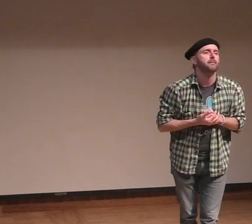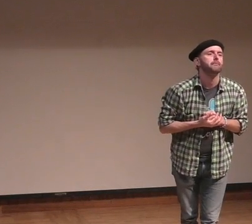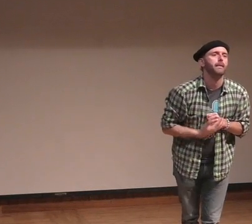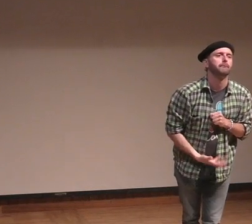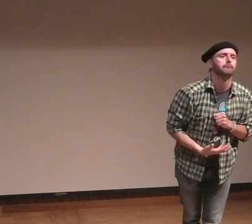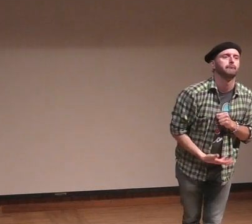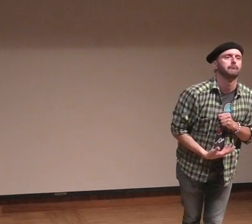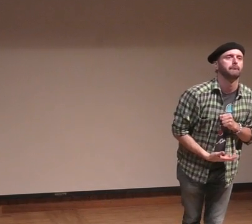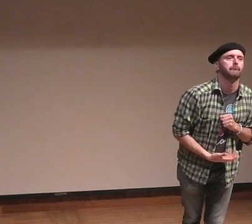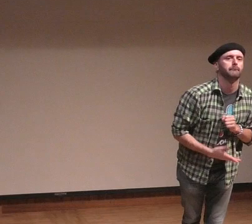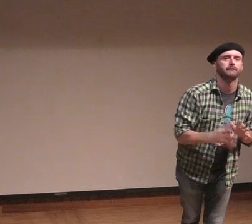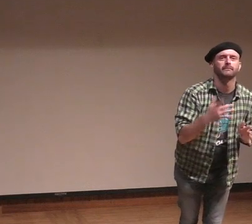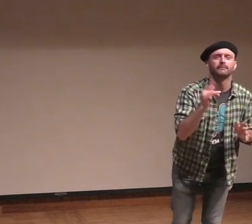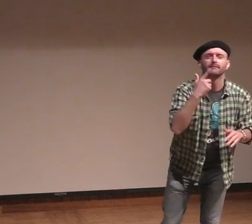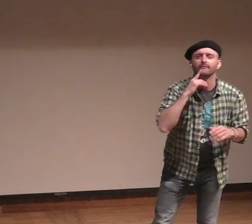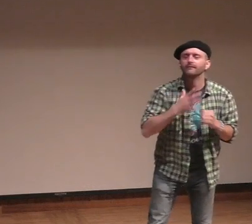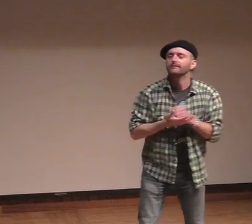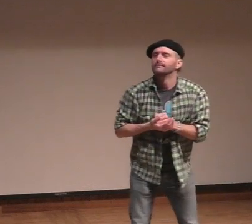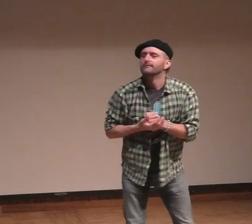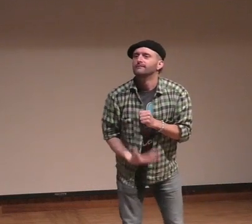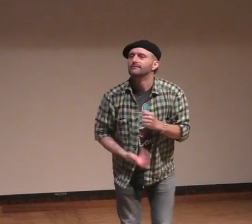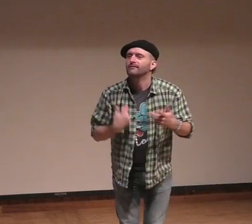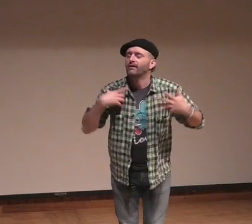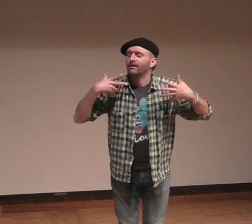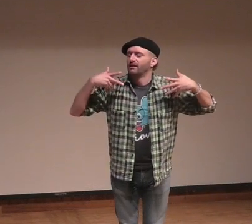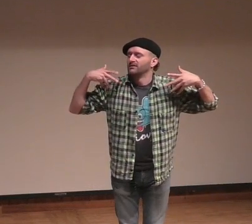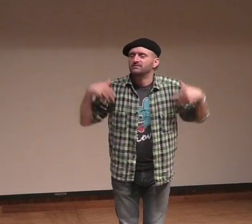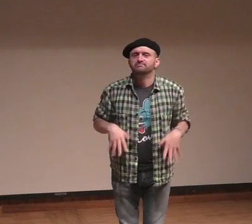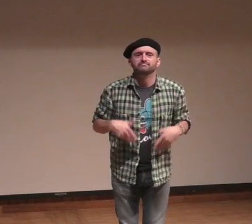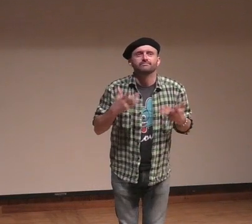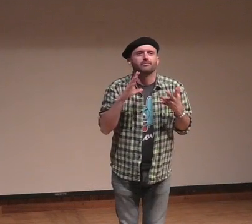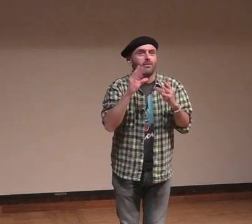ASL would maybe sign something like this. Like,